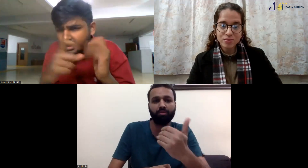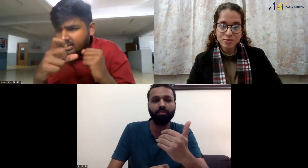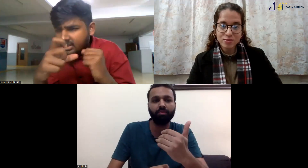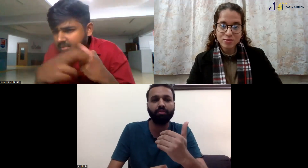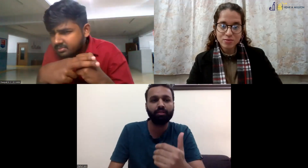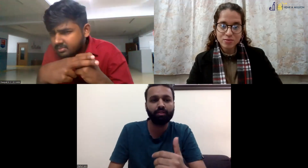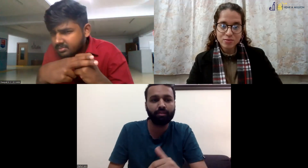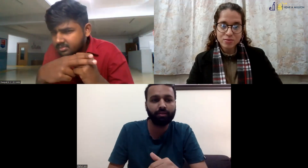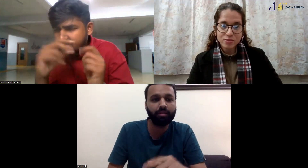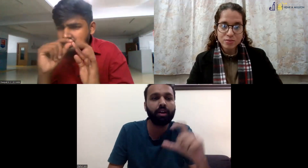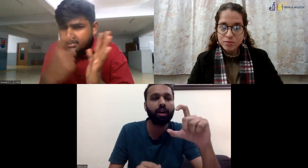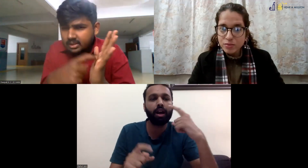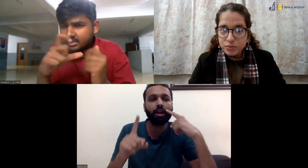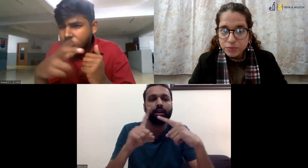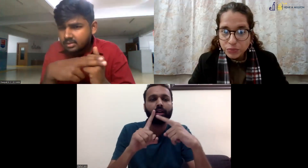PR.